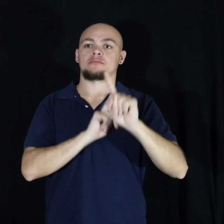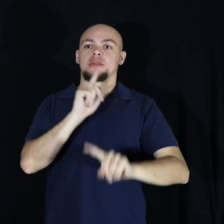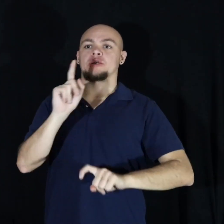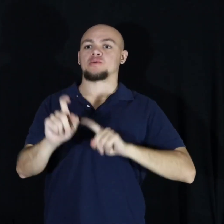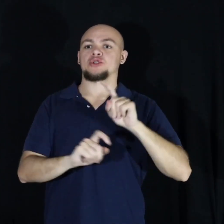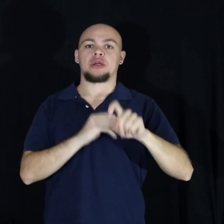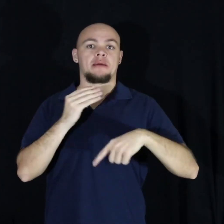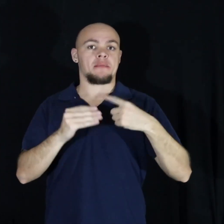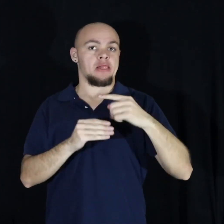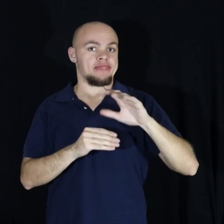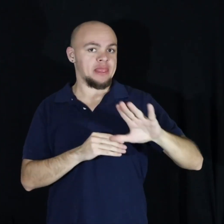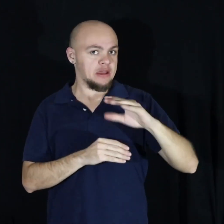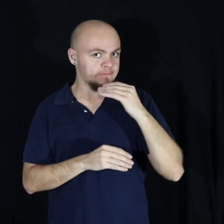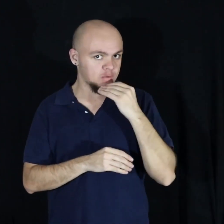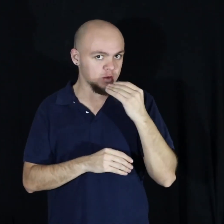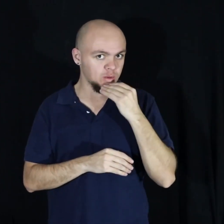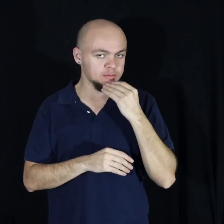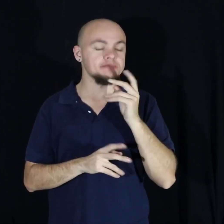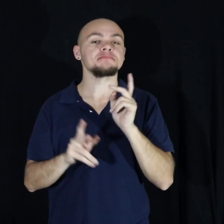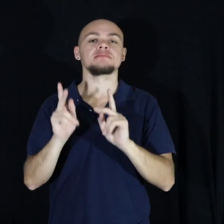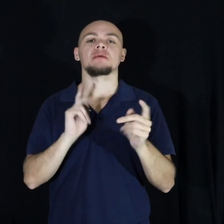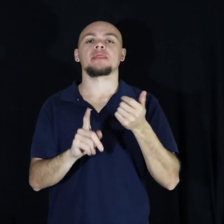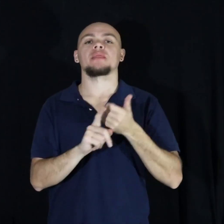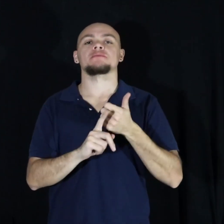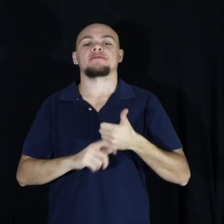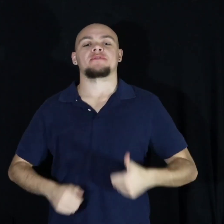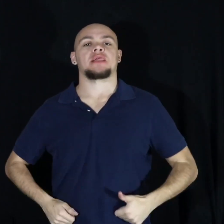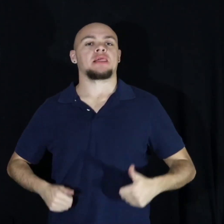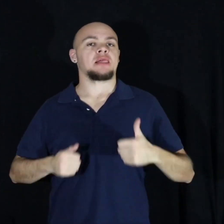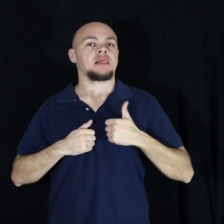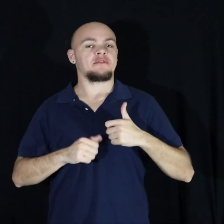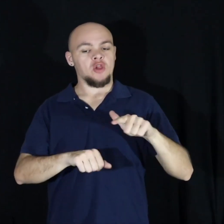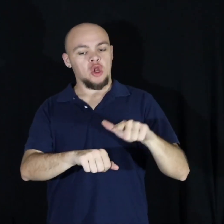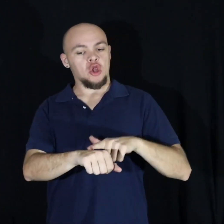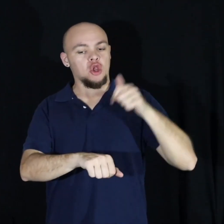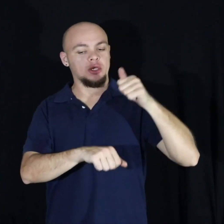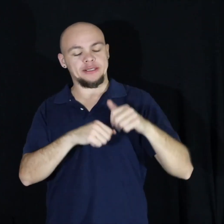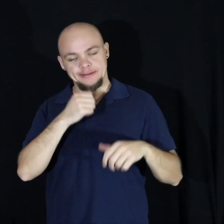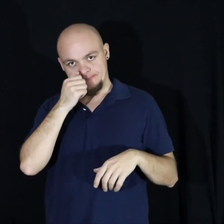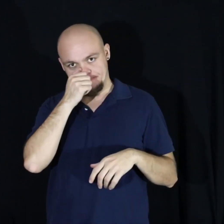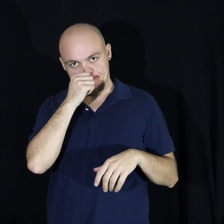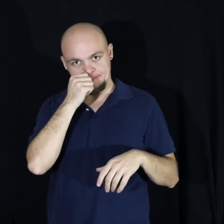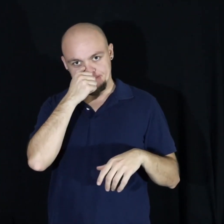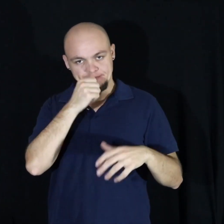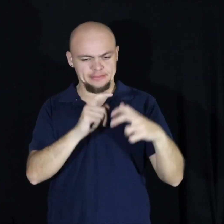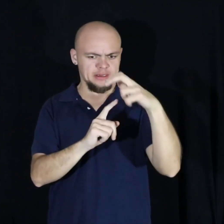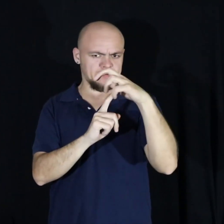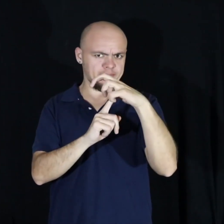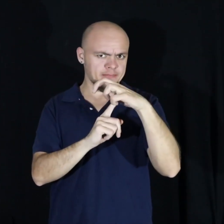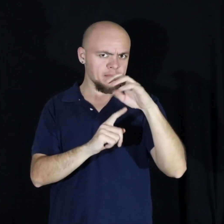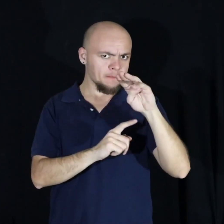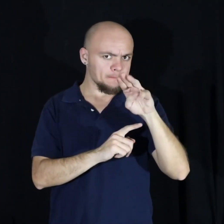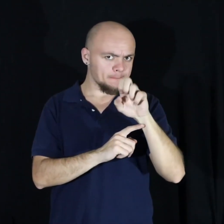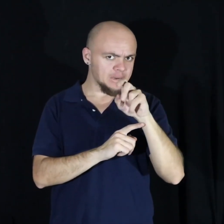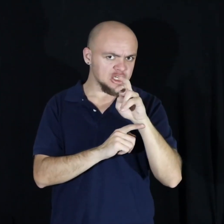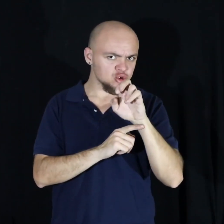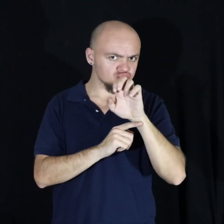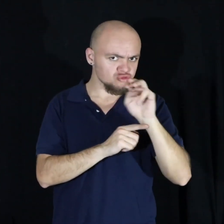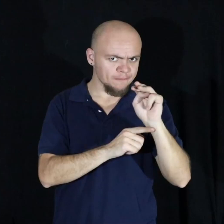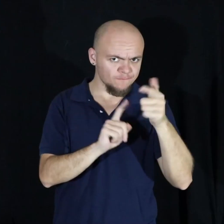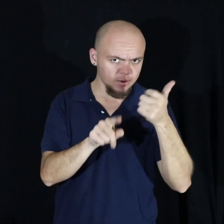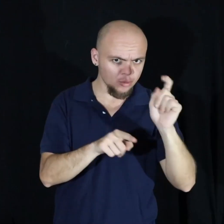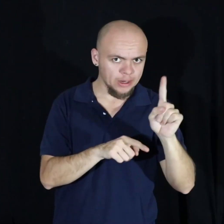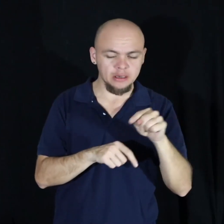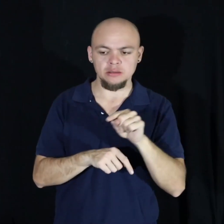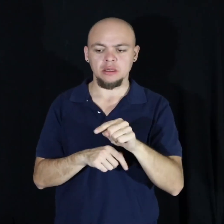questions about their food were the people who lived the longest. Where did these mushrooms come from? How long